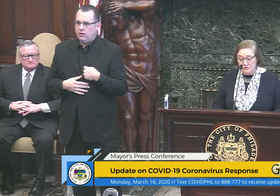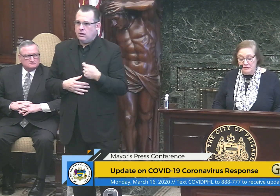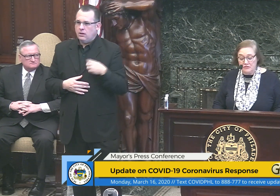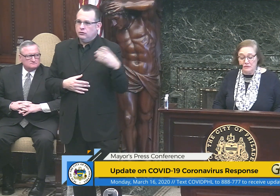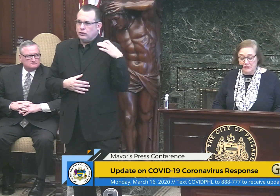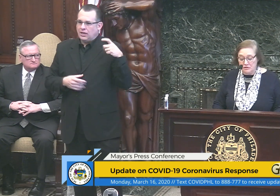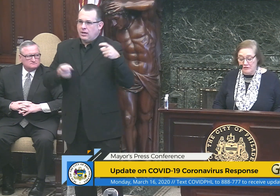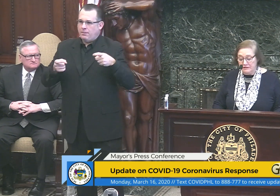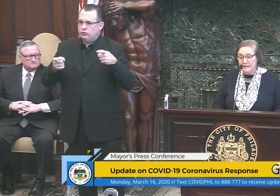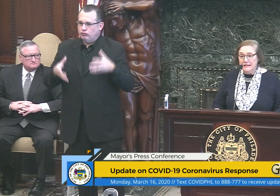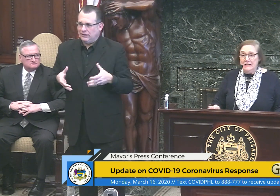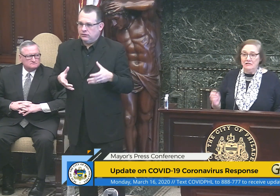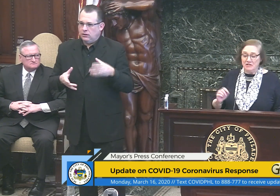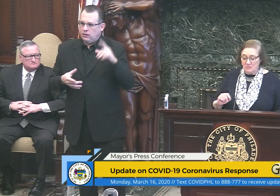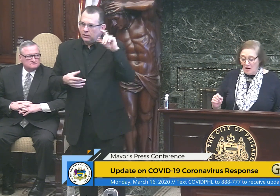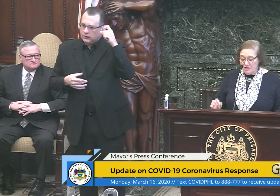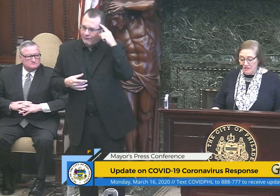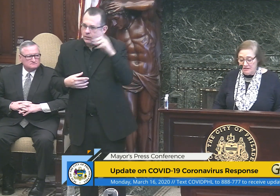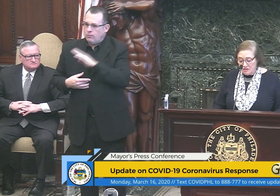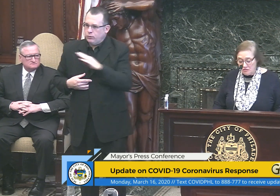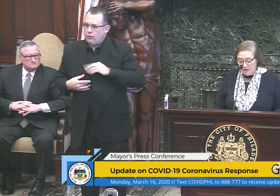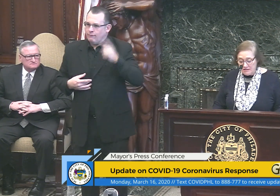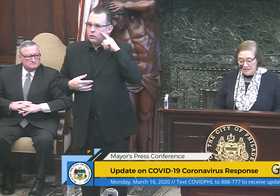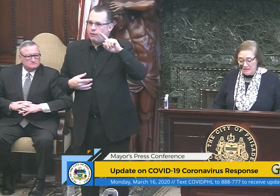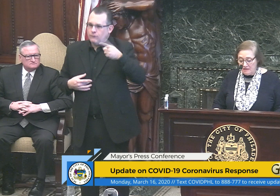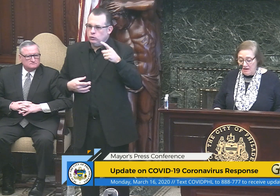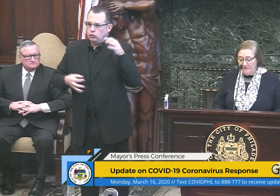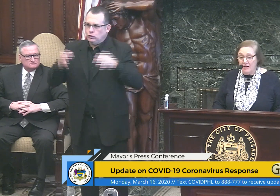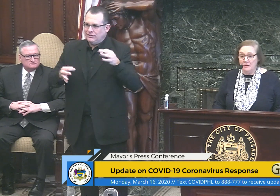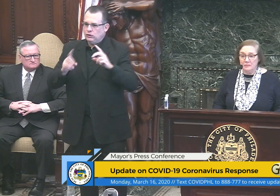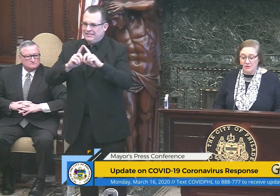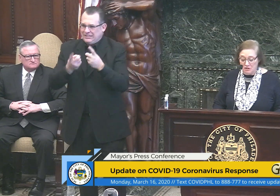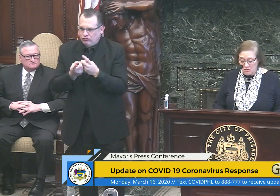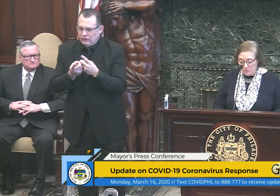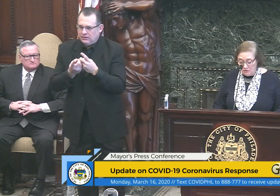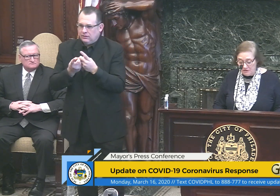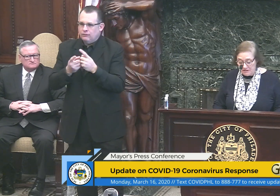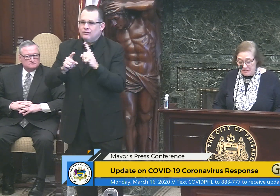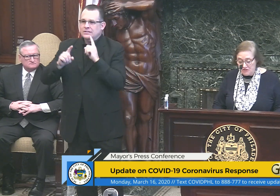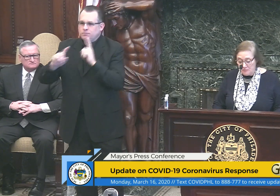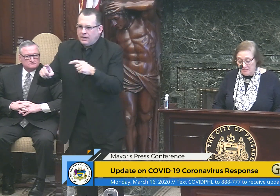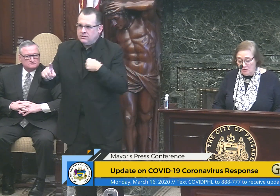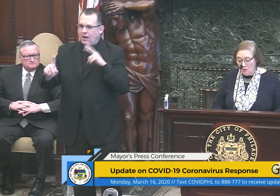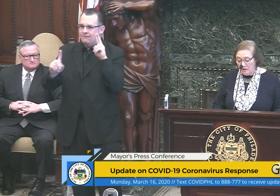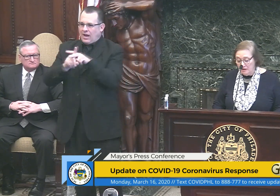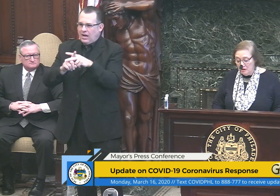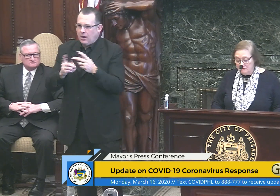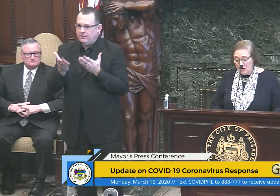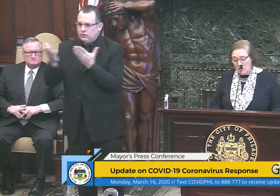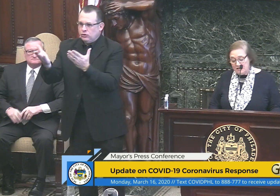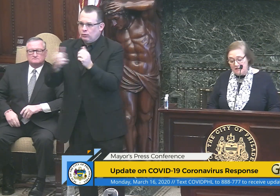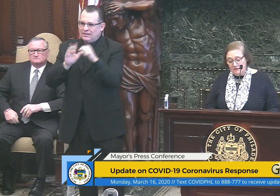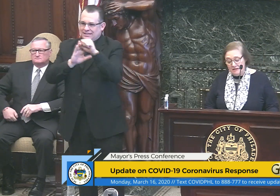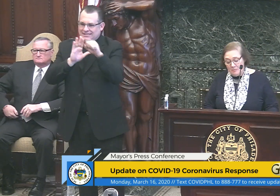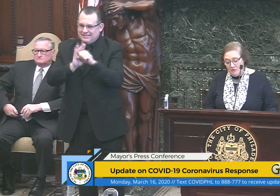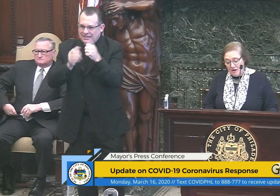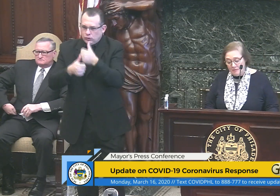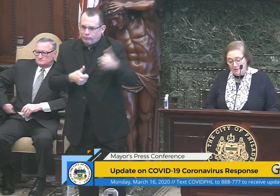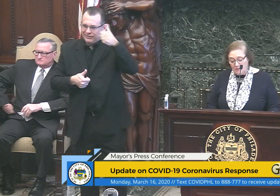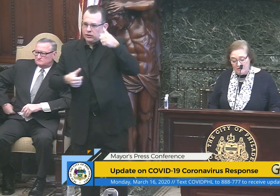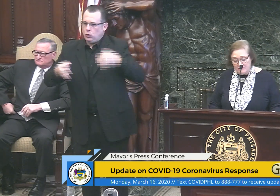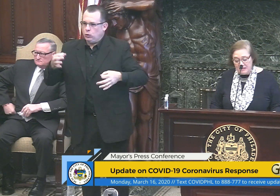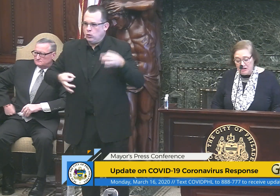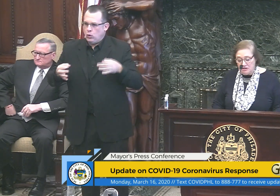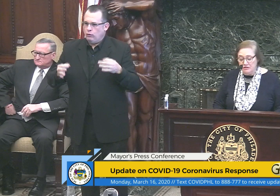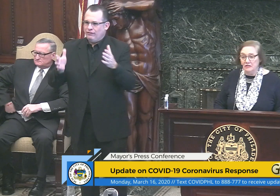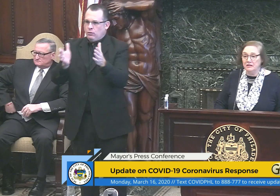for the 1st Judicial District. In response to this crisis, I filed a petition with the State Supreme Court requesting that they provide